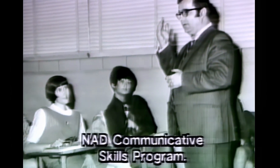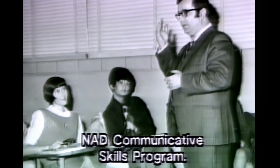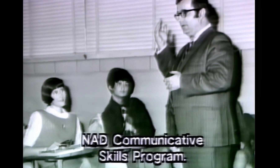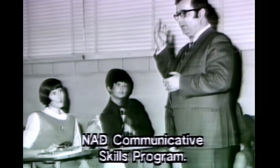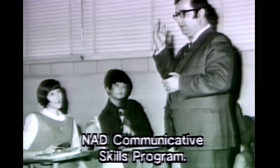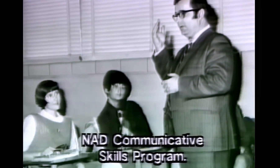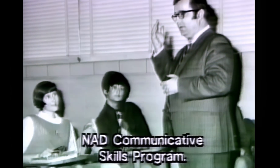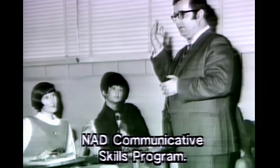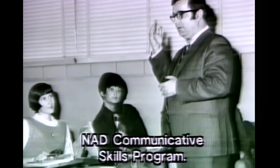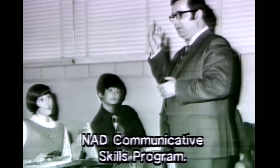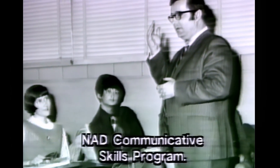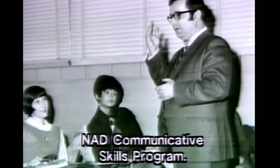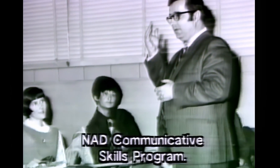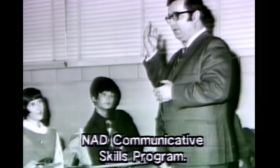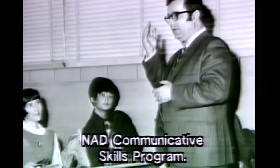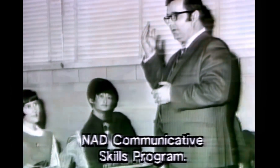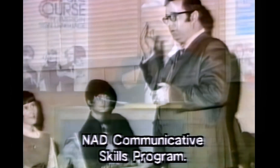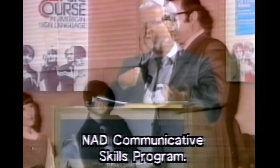the NAD Communicative Skills Program.